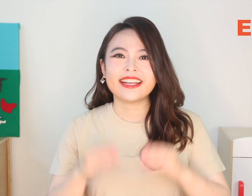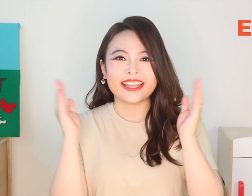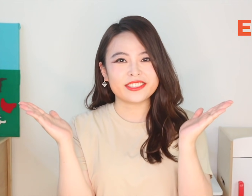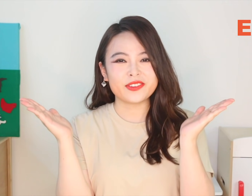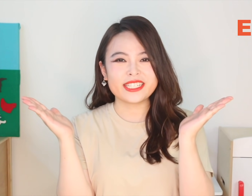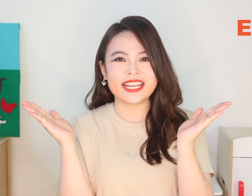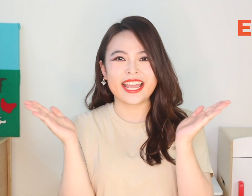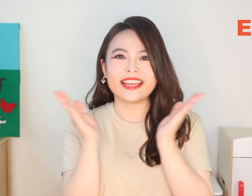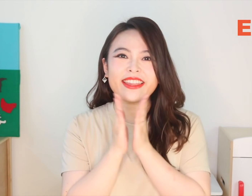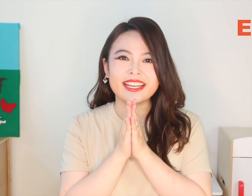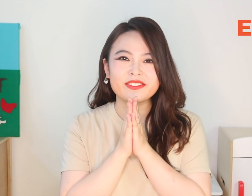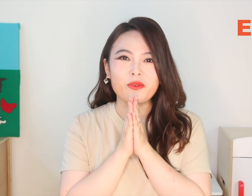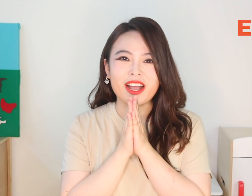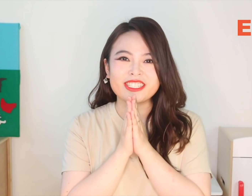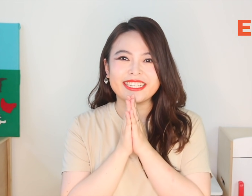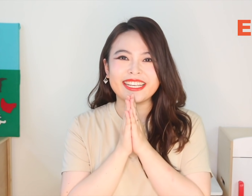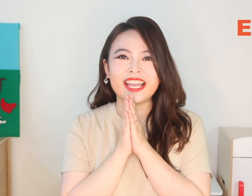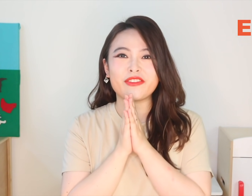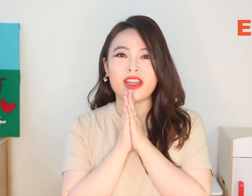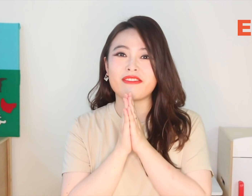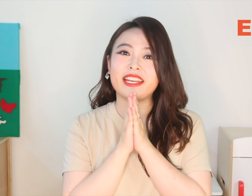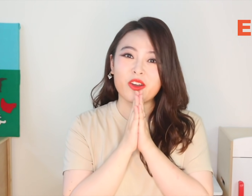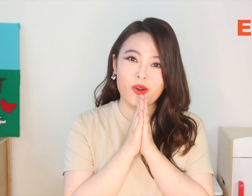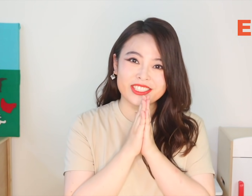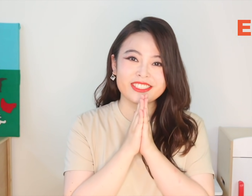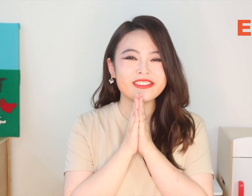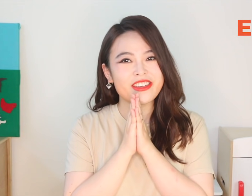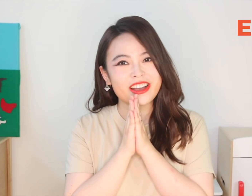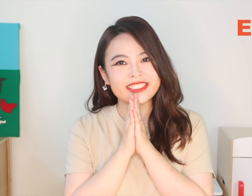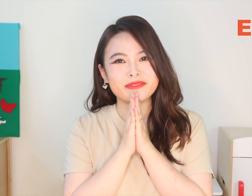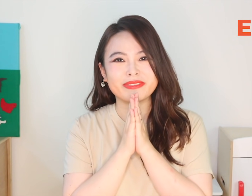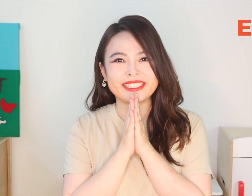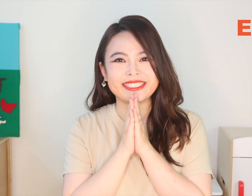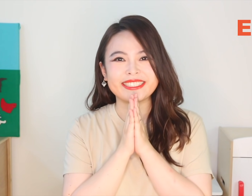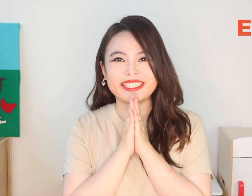That's for today. Thanks for watching. If you have any questions or thoughts, please leave a